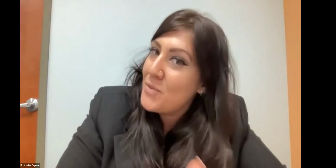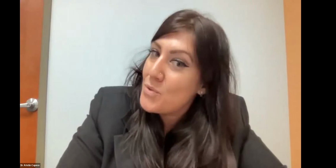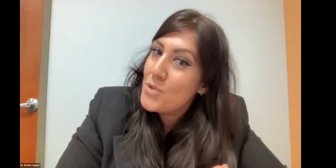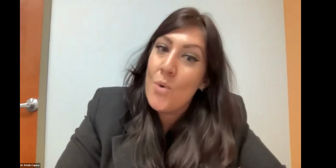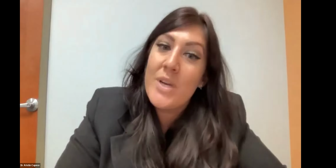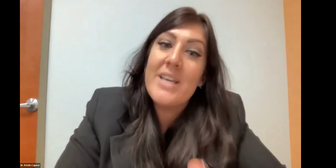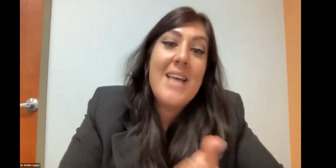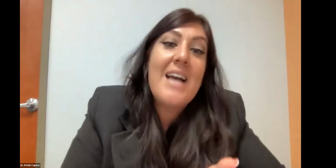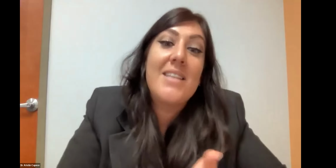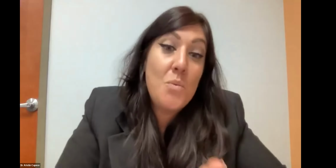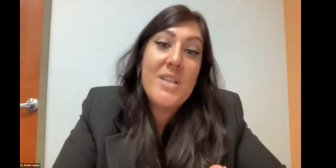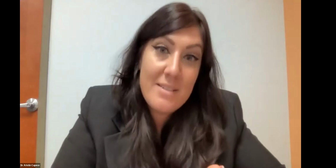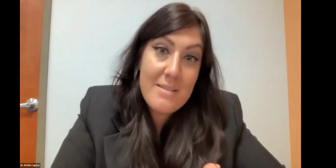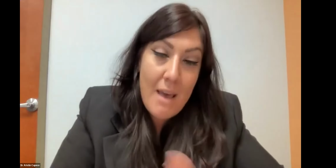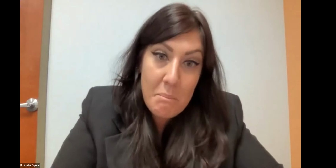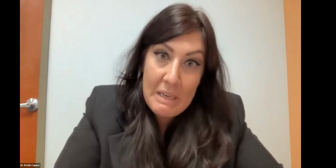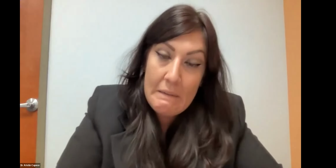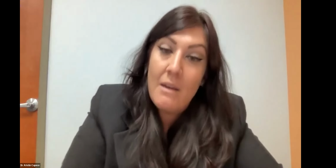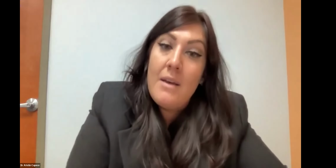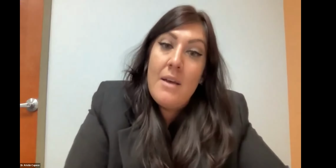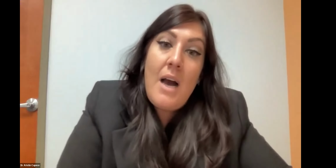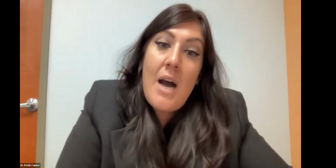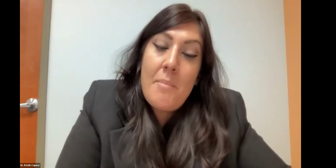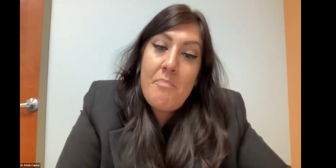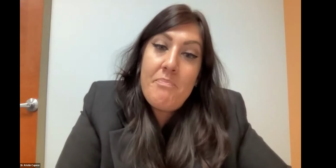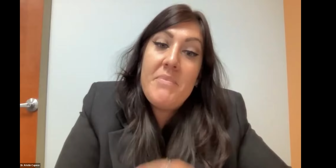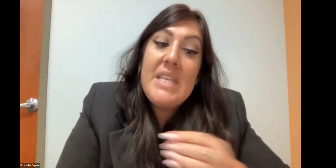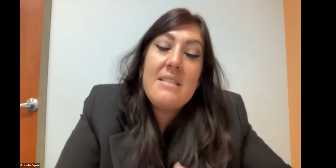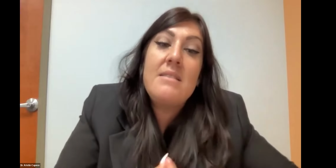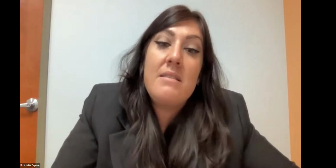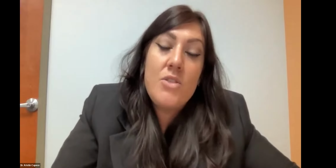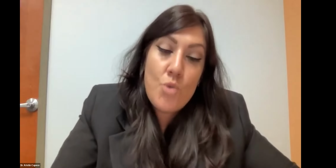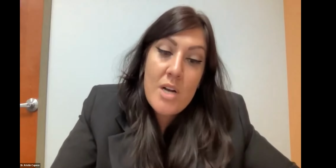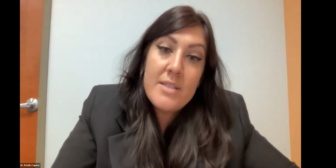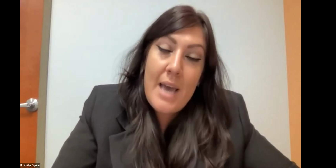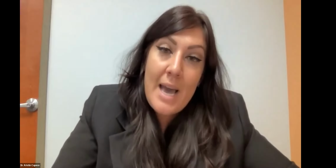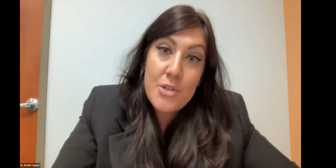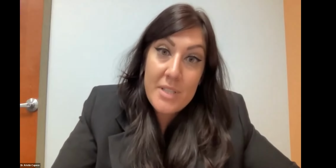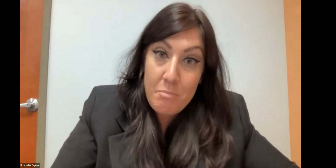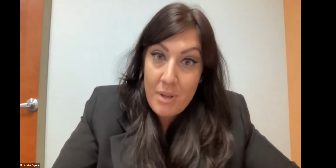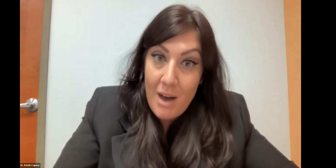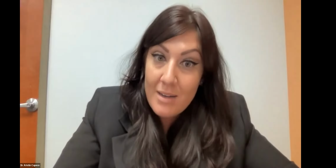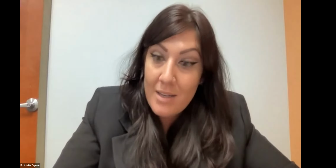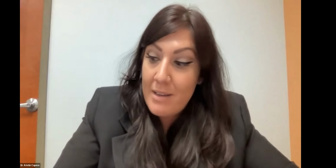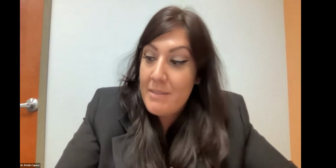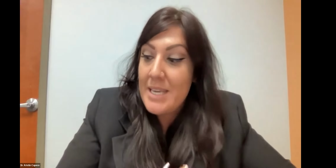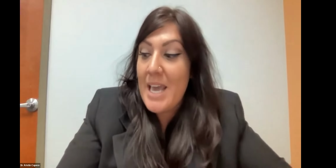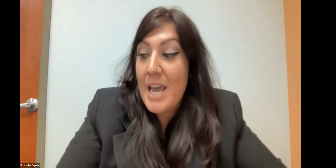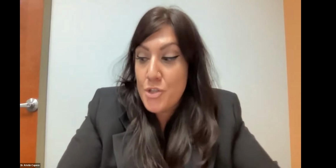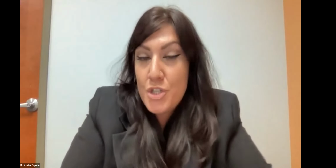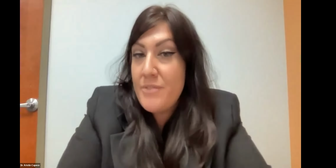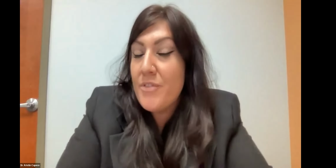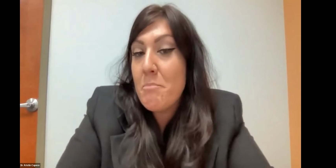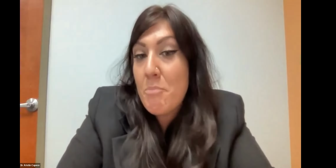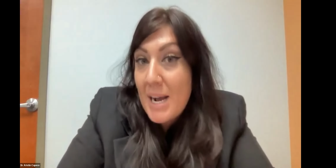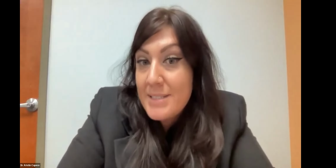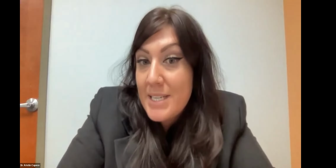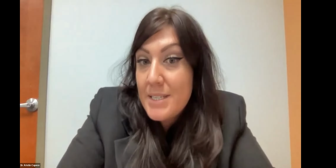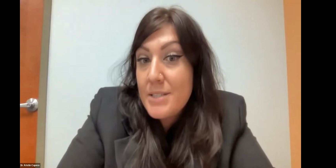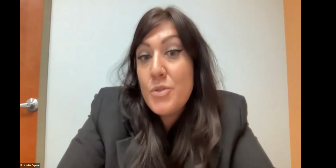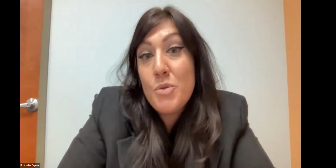a mouthful. So exactly what does that mean? These drugs actually block the estrogen